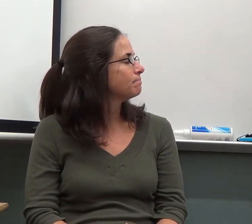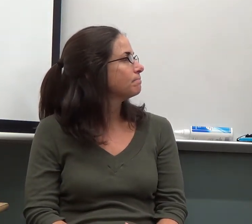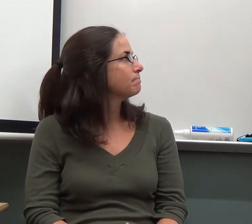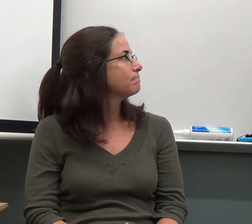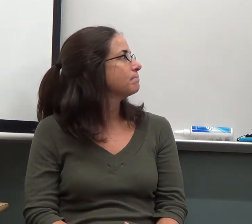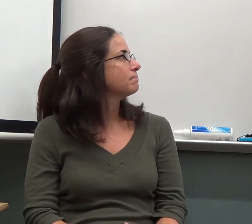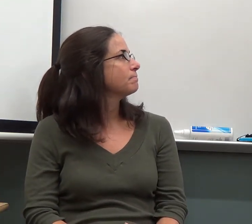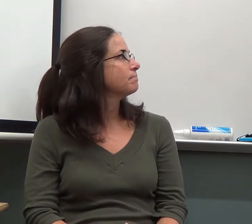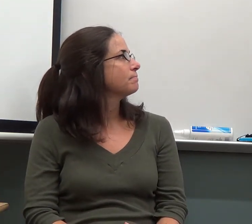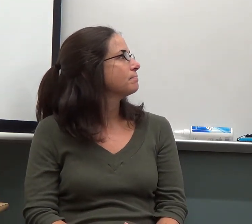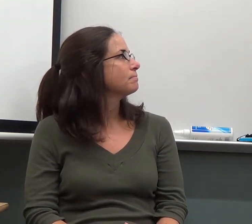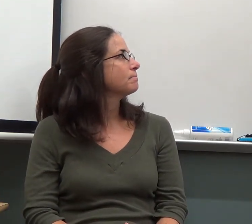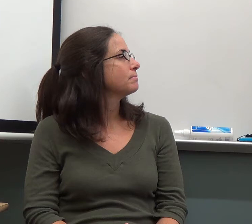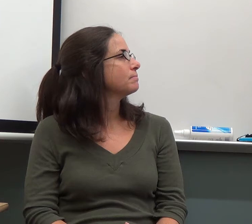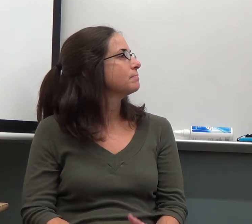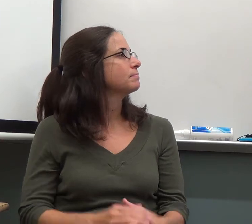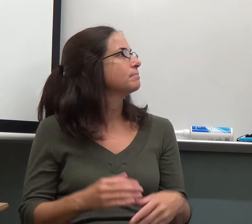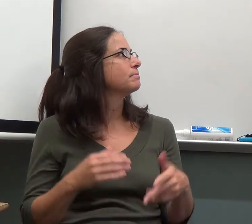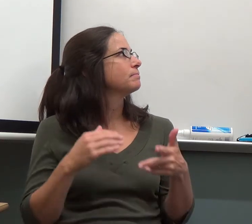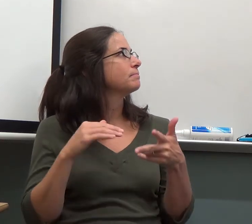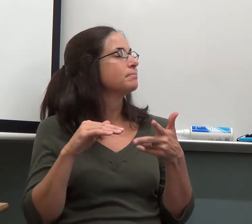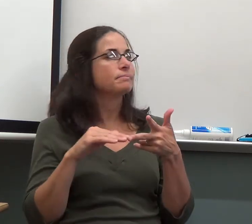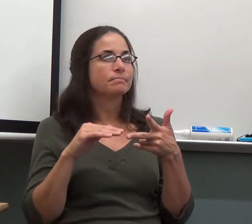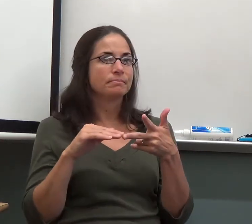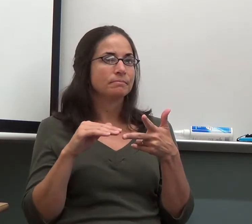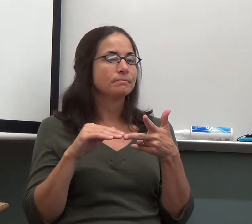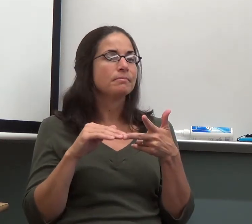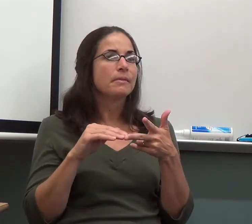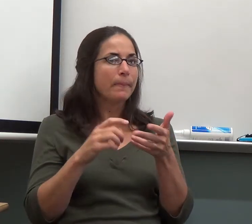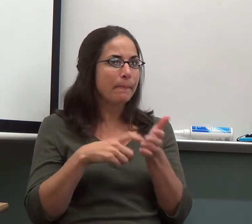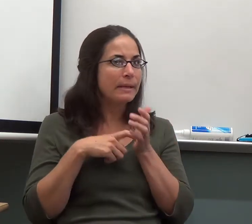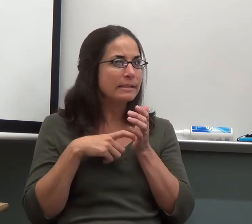And we have to be able